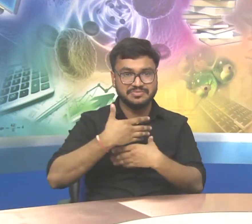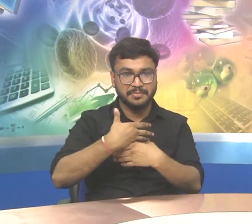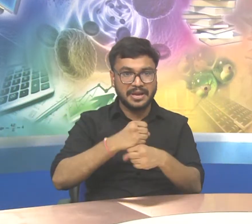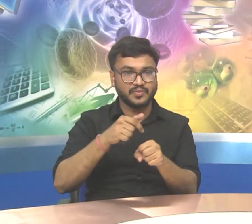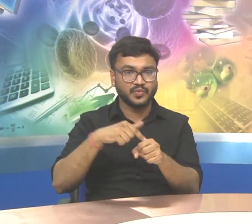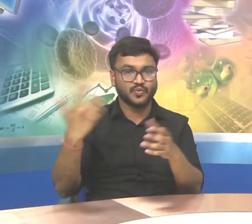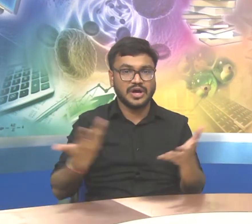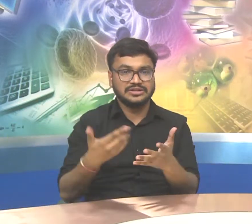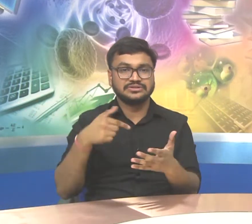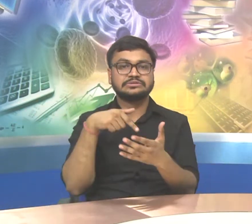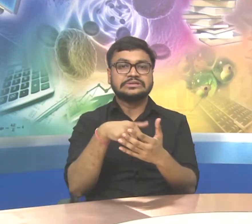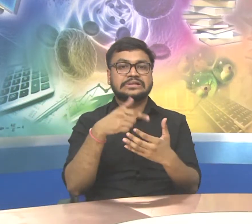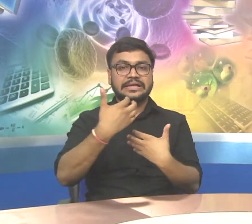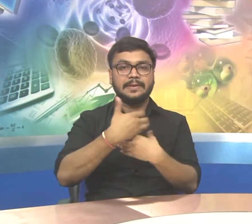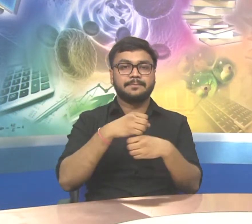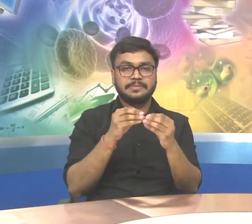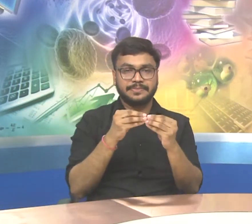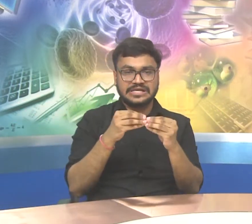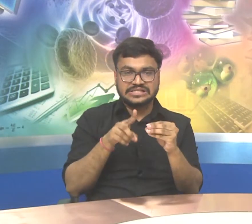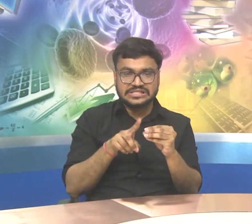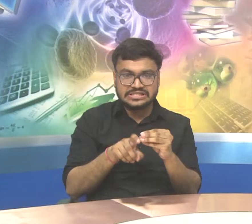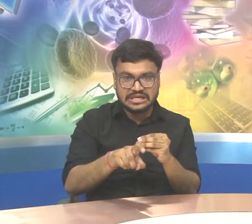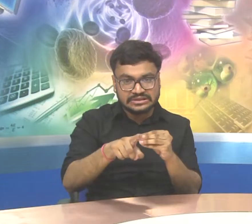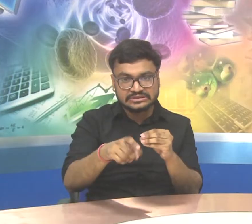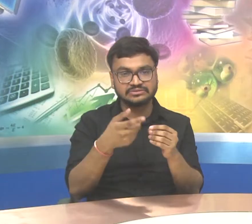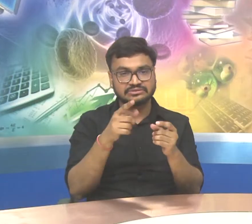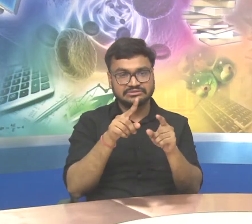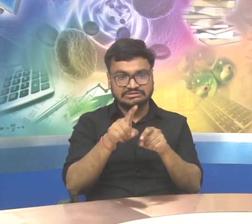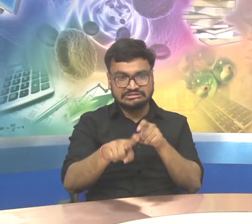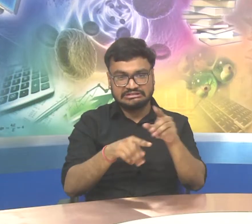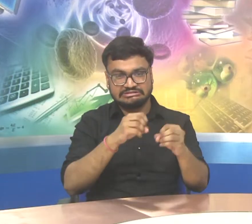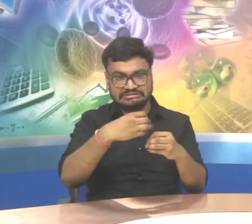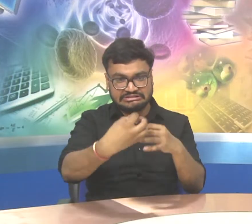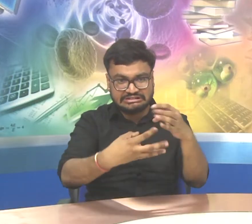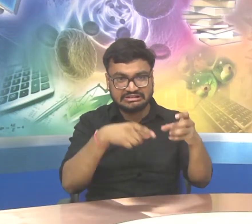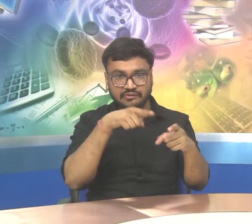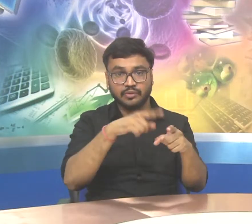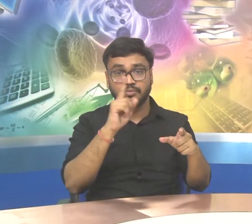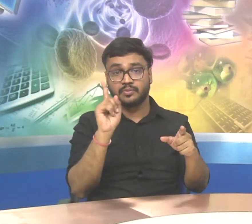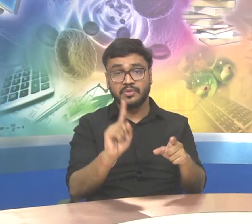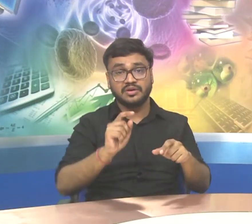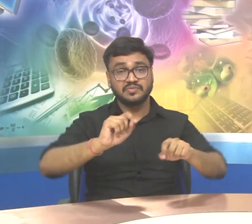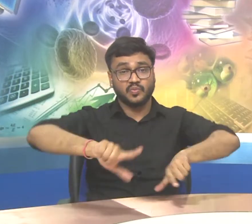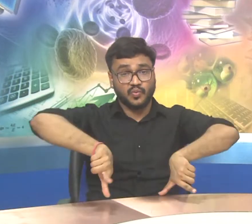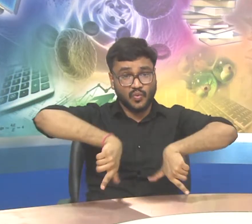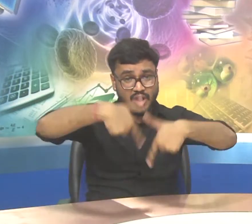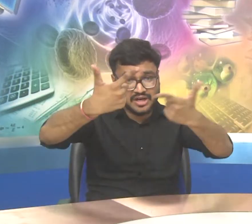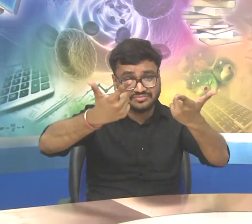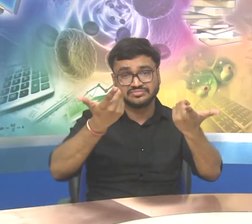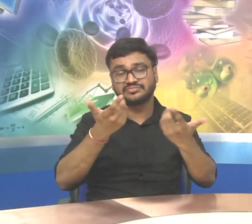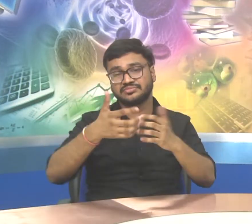For a long time, only simple bacteria existed.